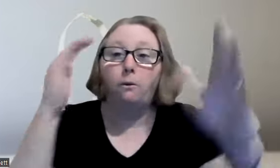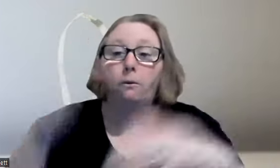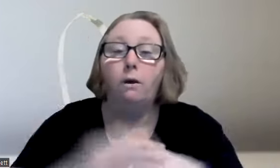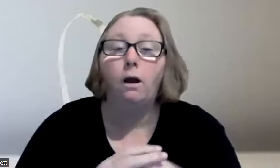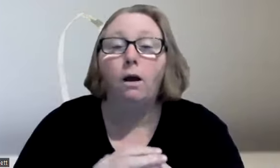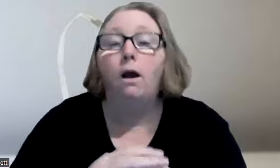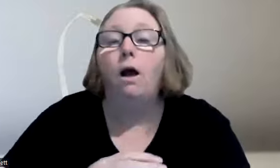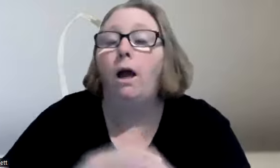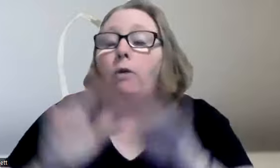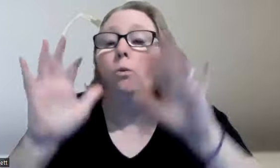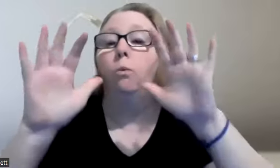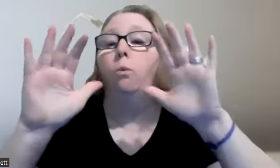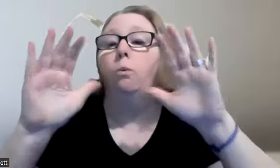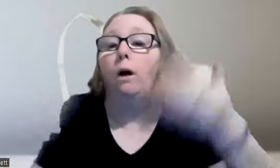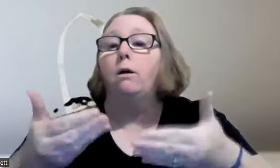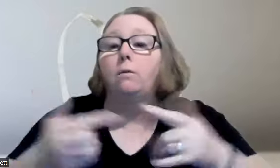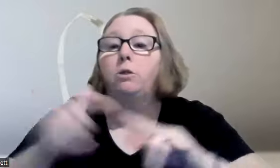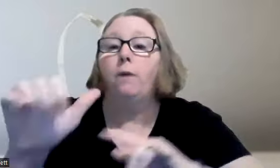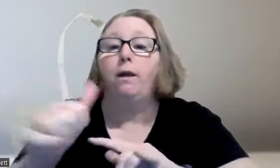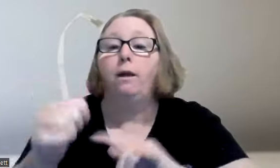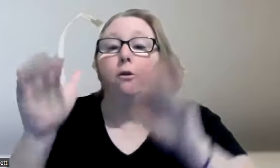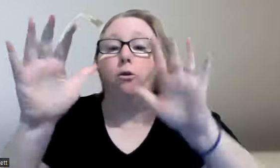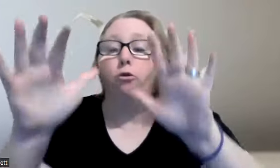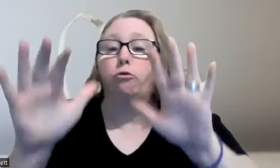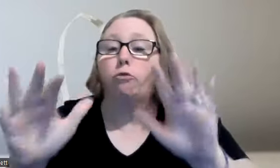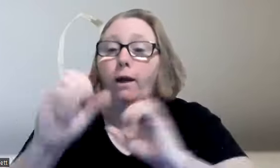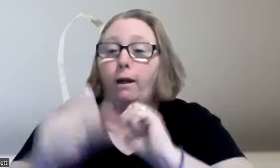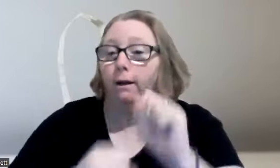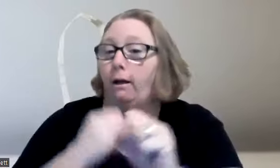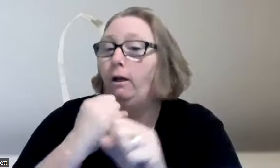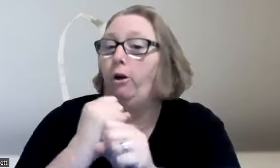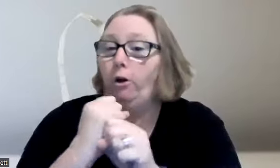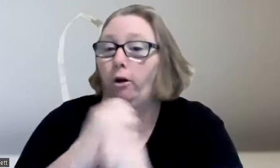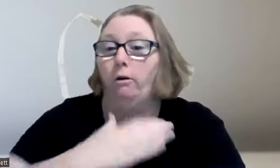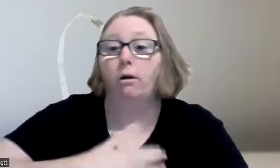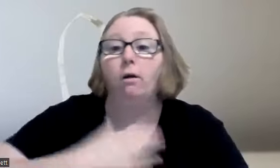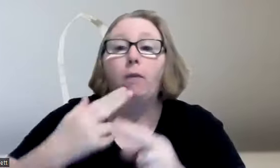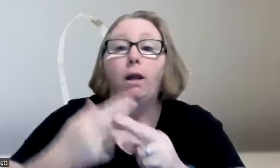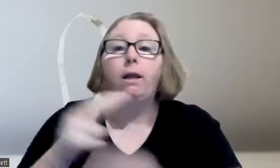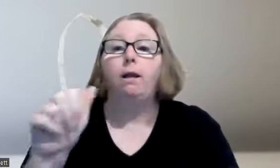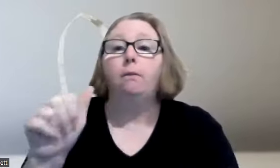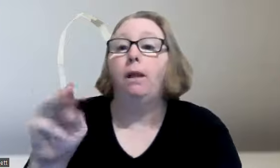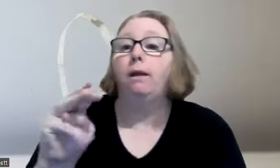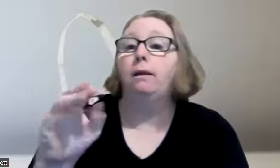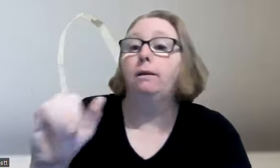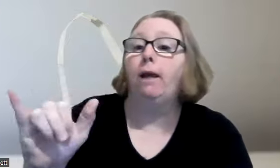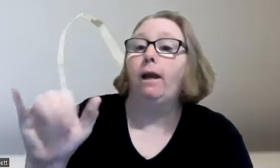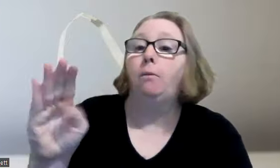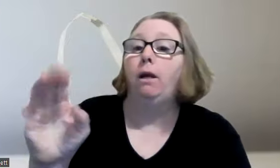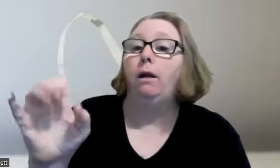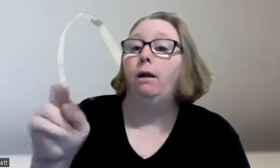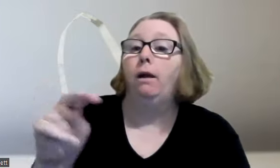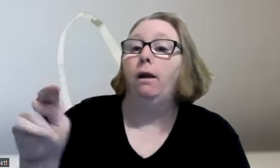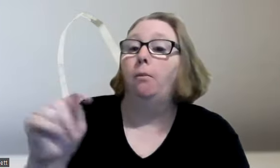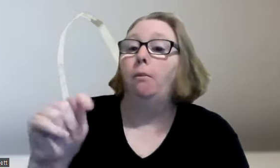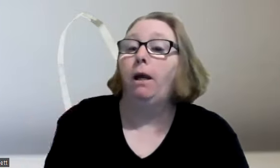Hello, and welcome to another great year. My name is Amy